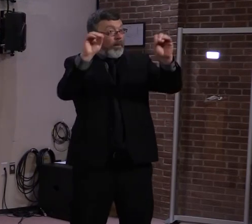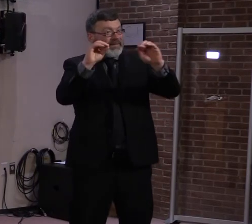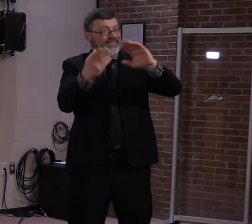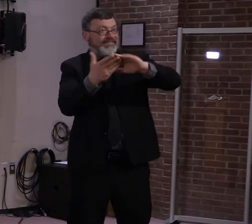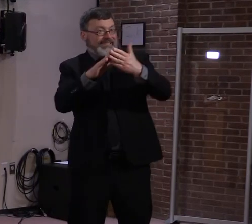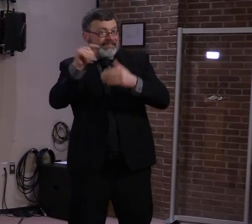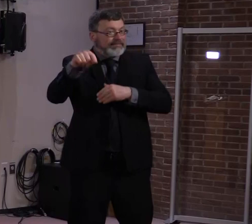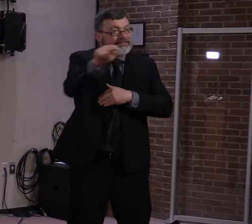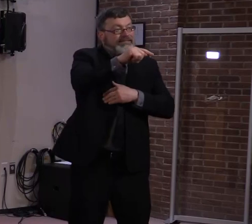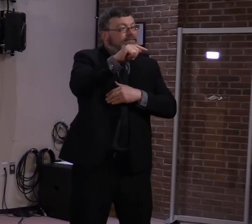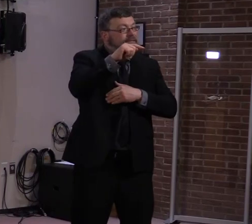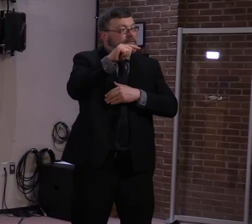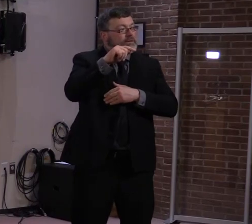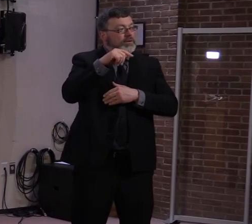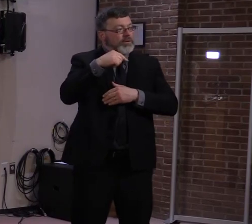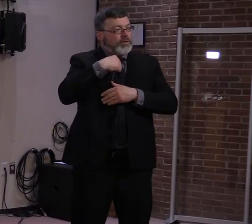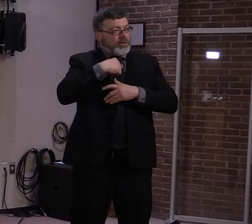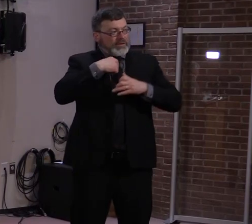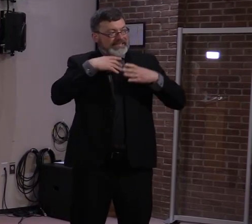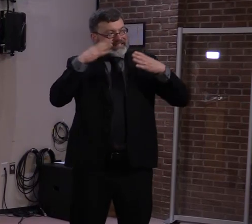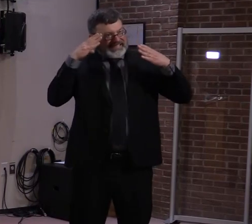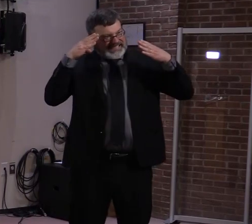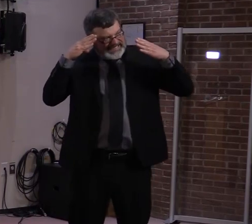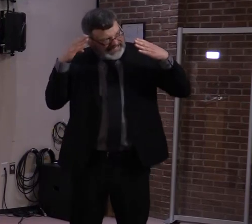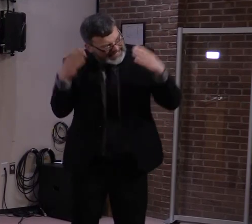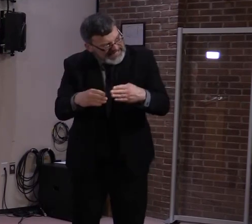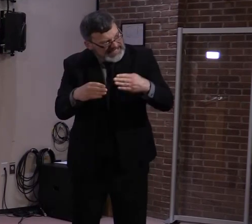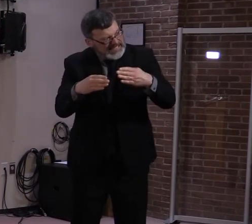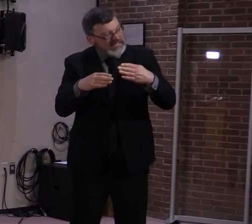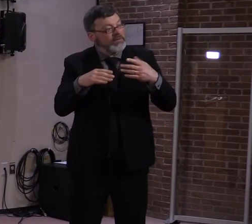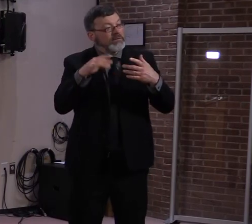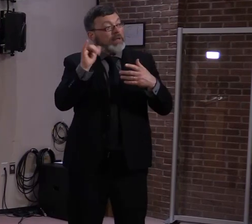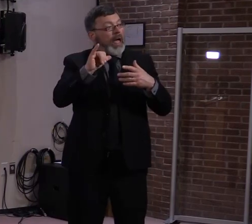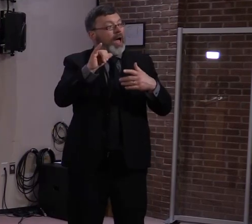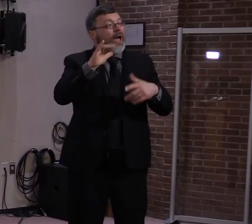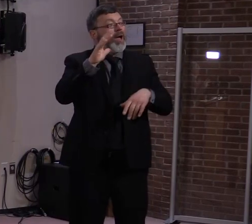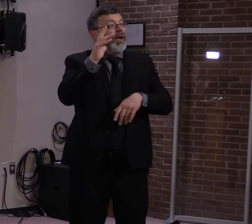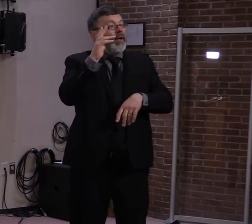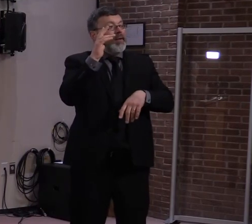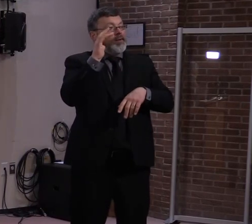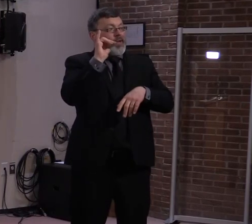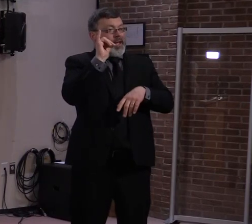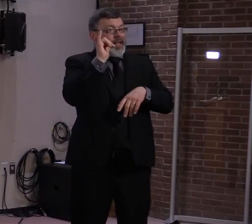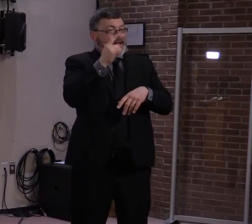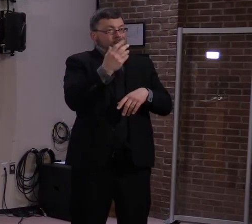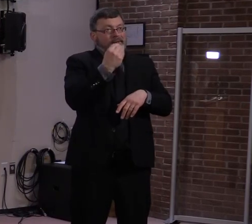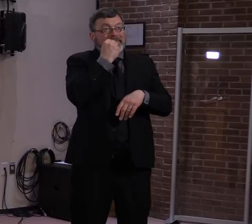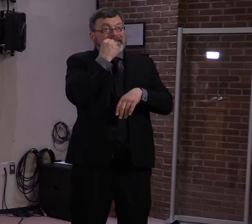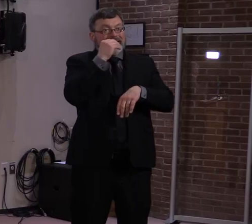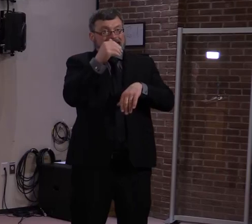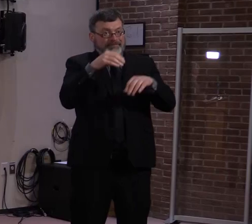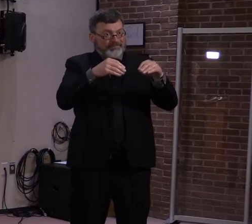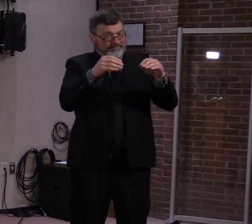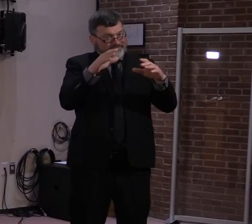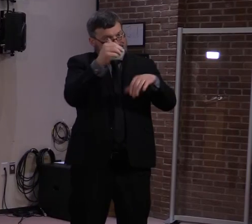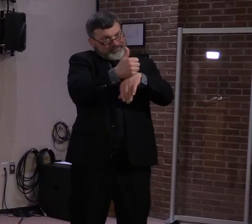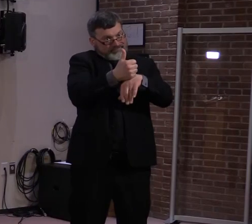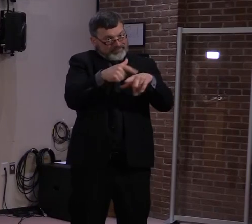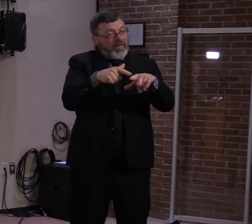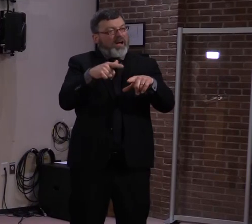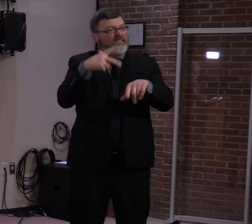about probably in the future. And those are the sort of things that we're doing. Merging walk-ins, merging